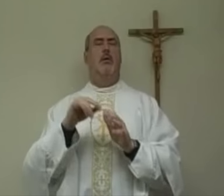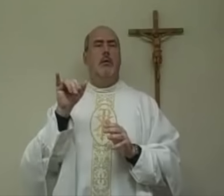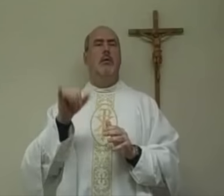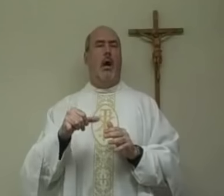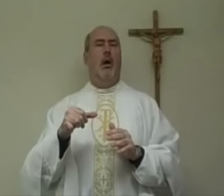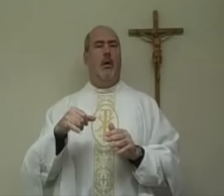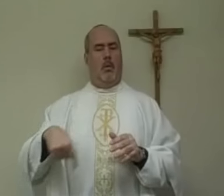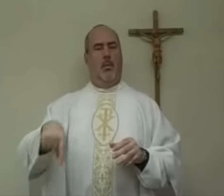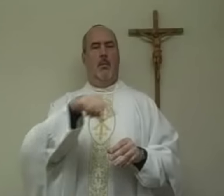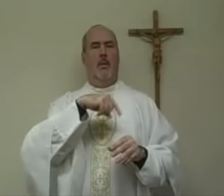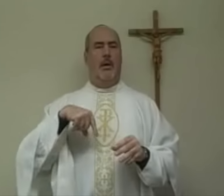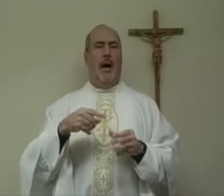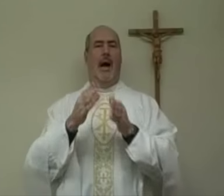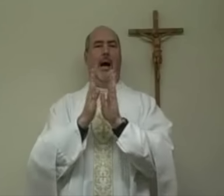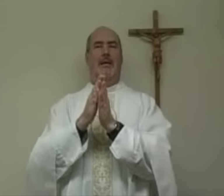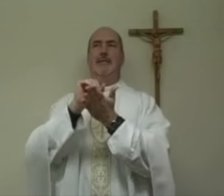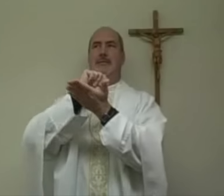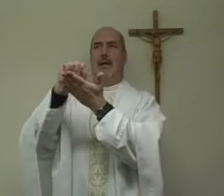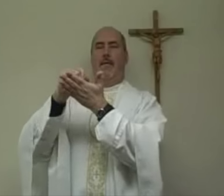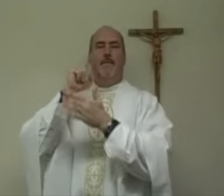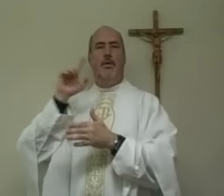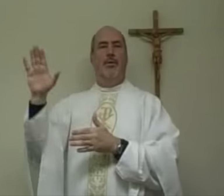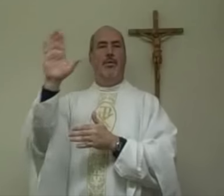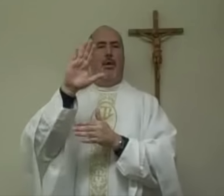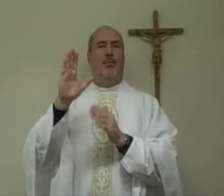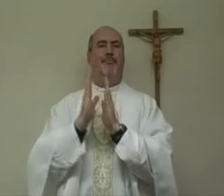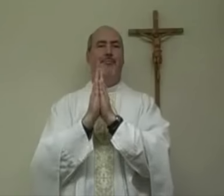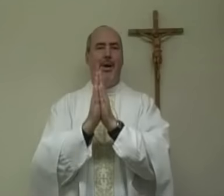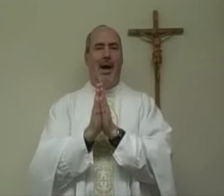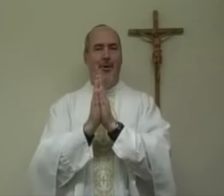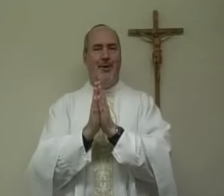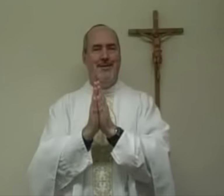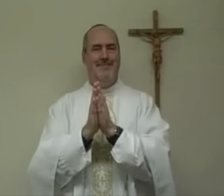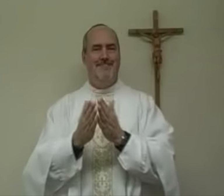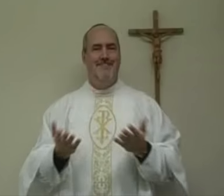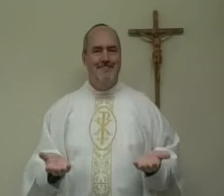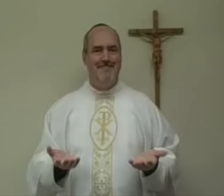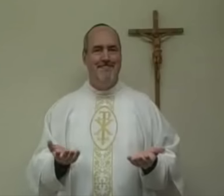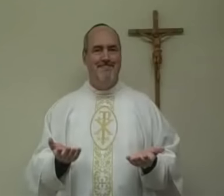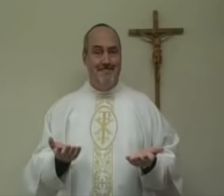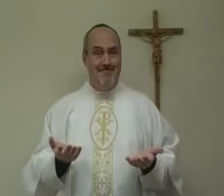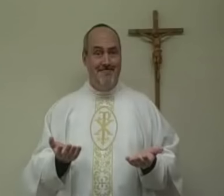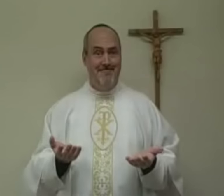traditions. Another example would be that we ask the saints for their prayers.